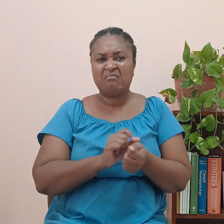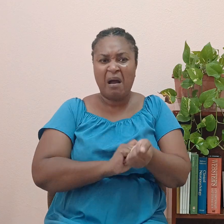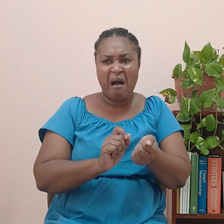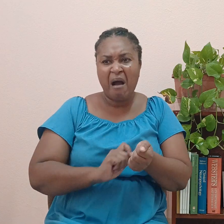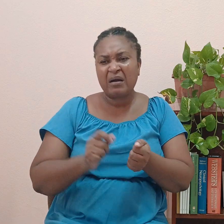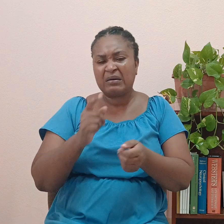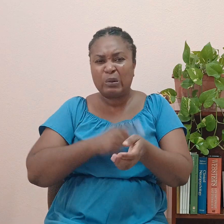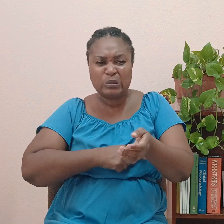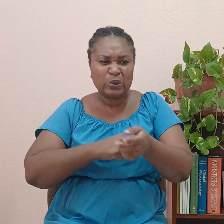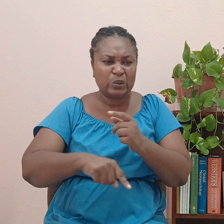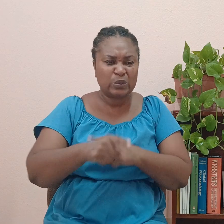Luke 10,